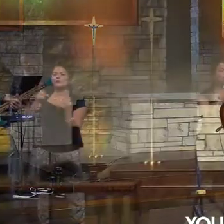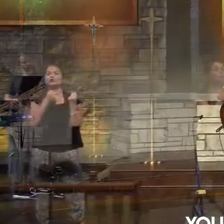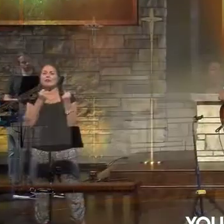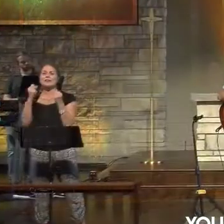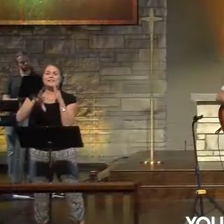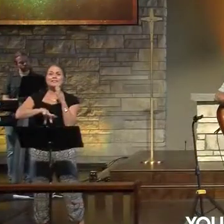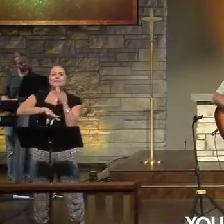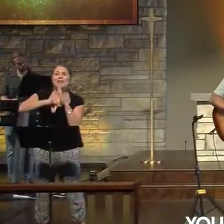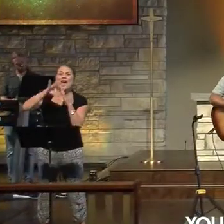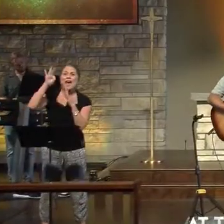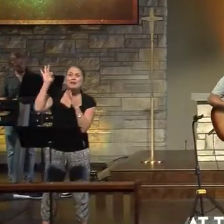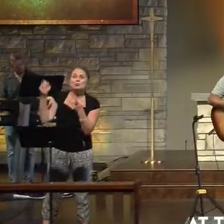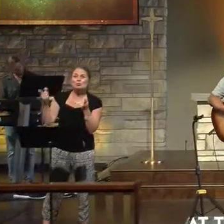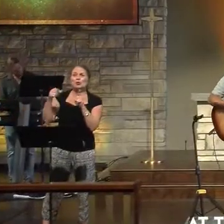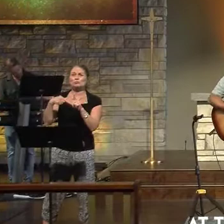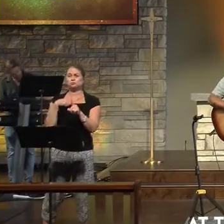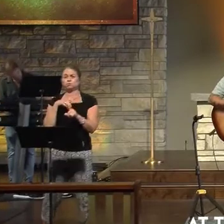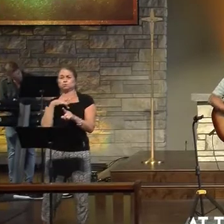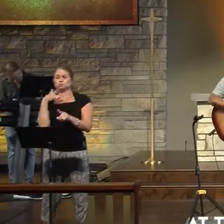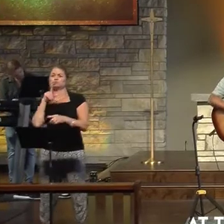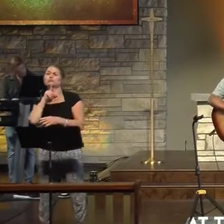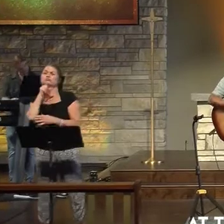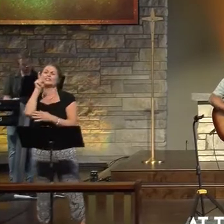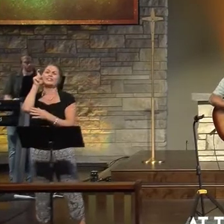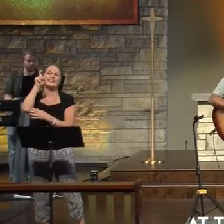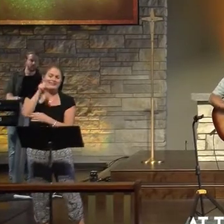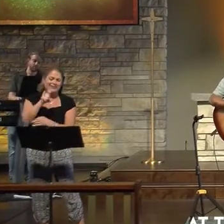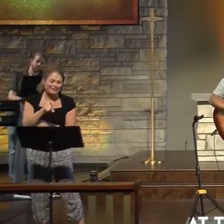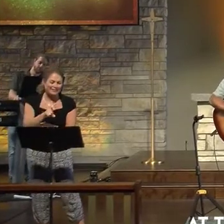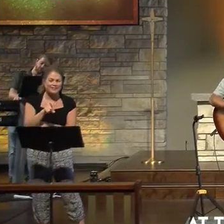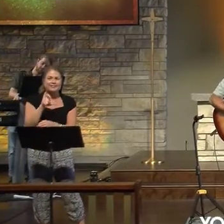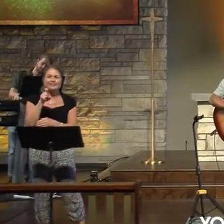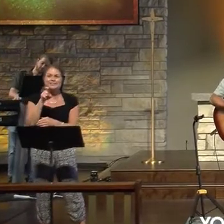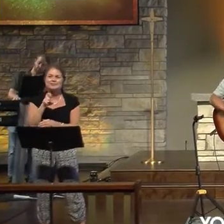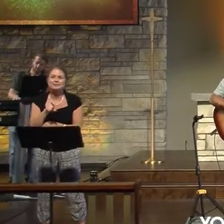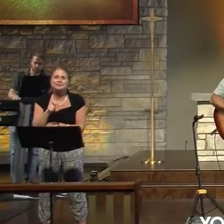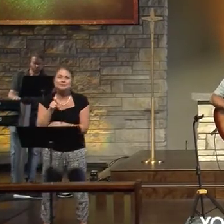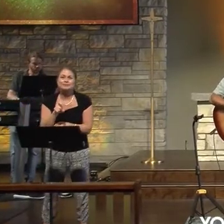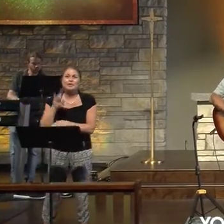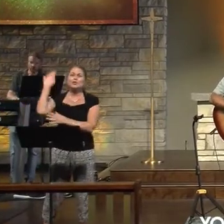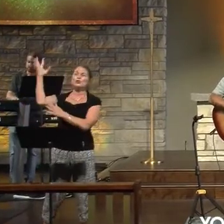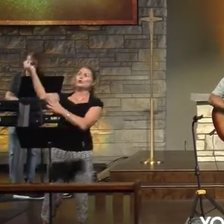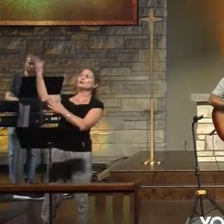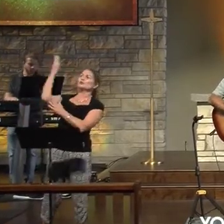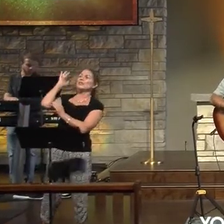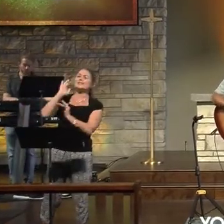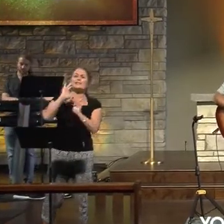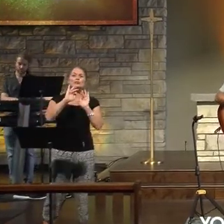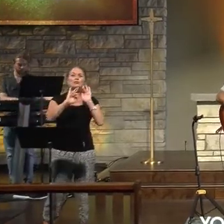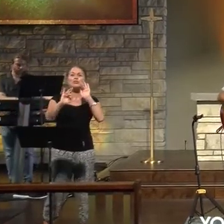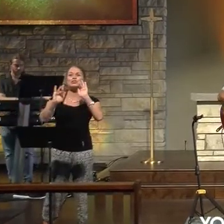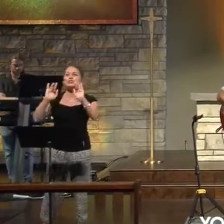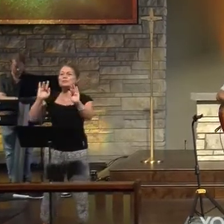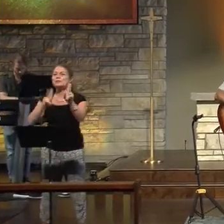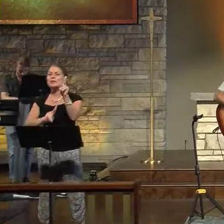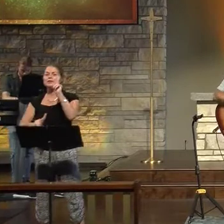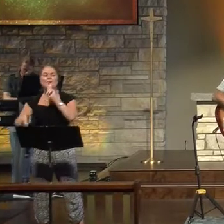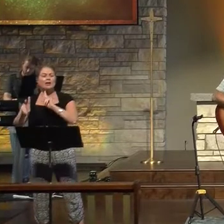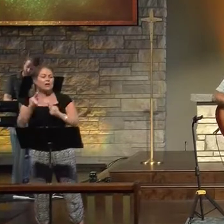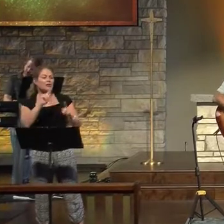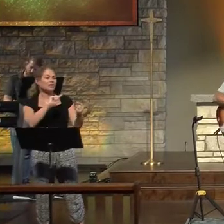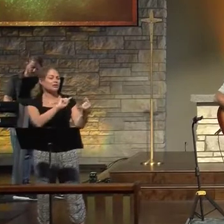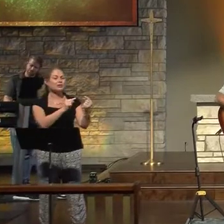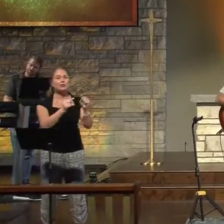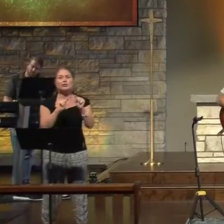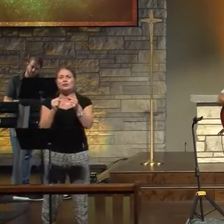right. Your strength is found at the end of my road. Your grace, it reaches to